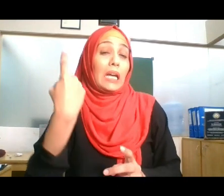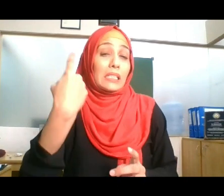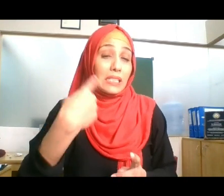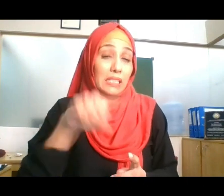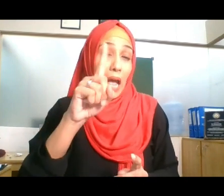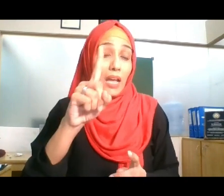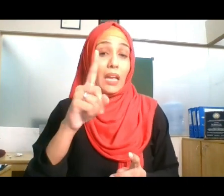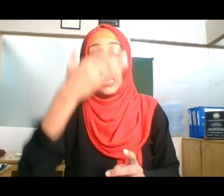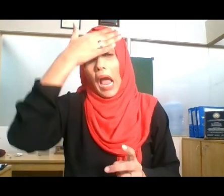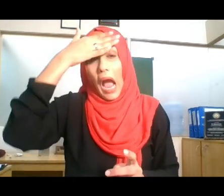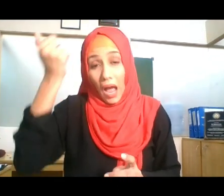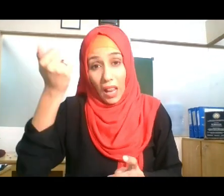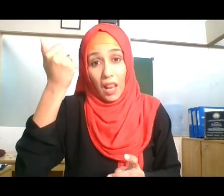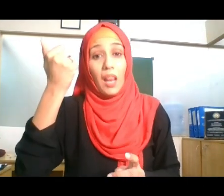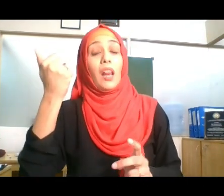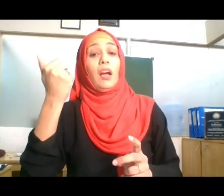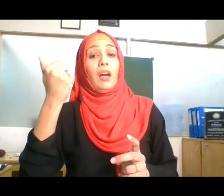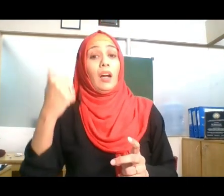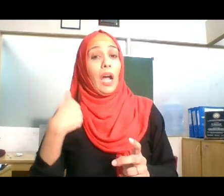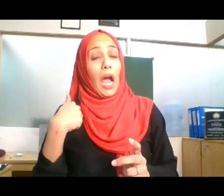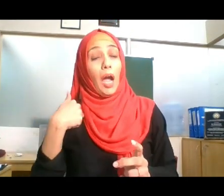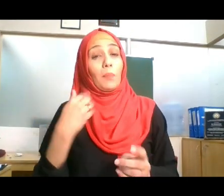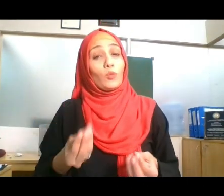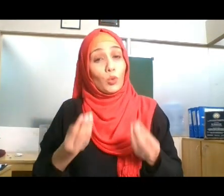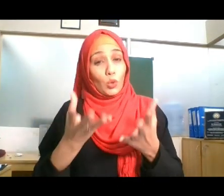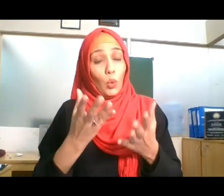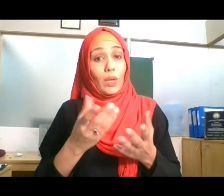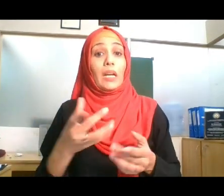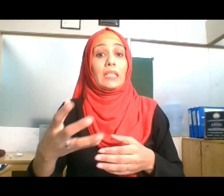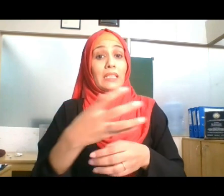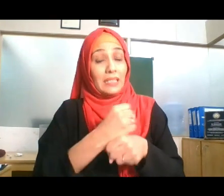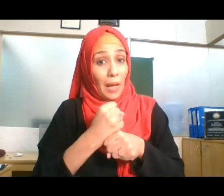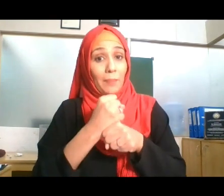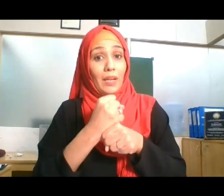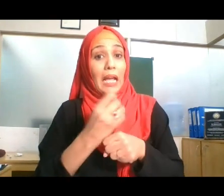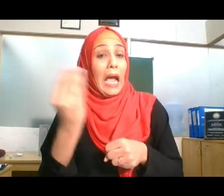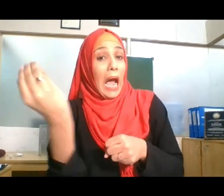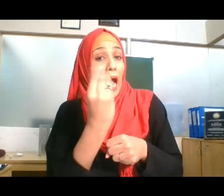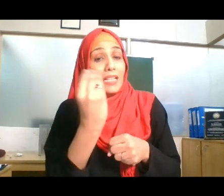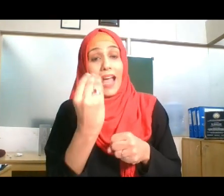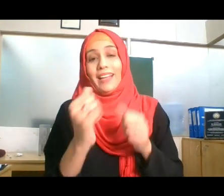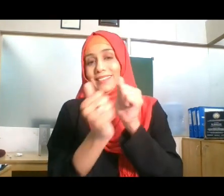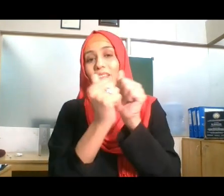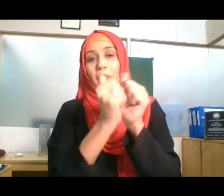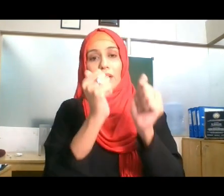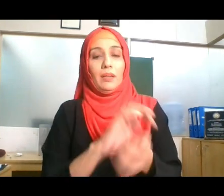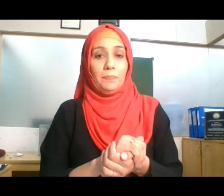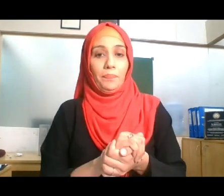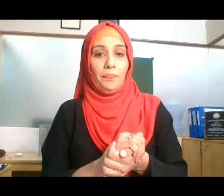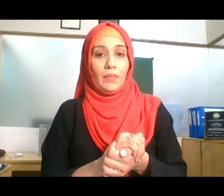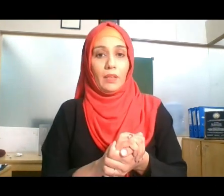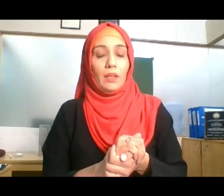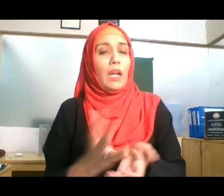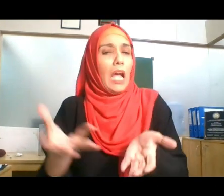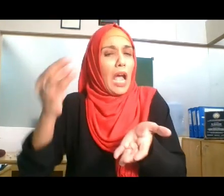practical solutions we can come up with that will make that pathway easier. Because inclusion can